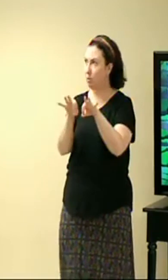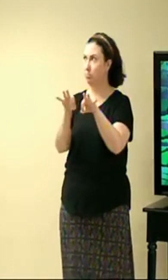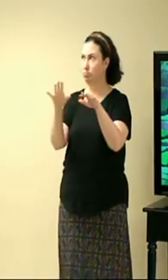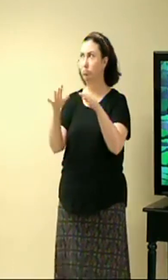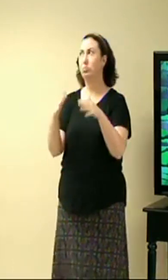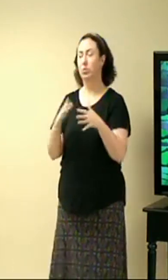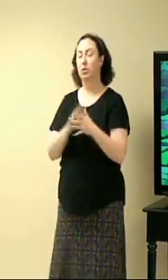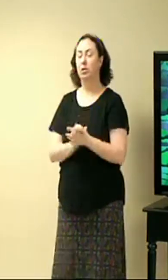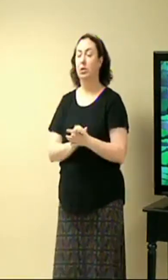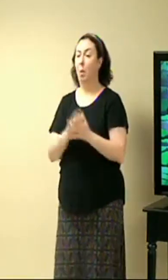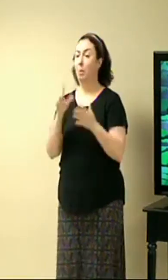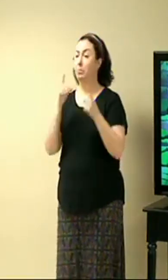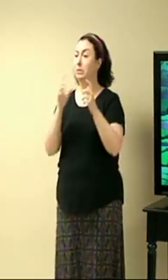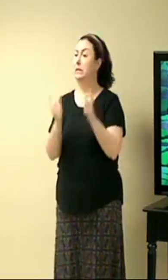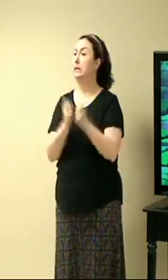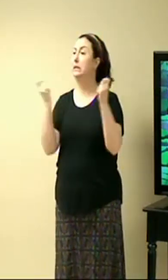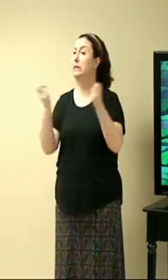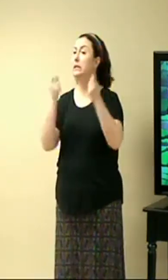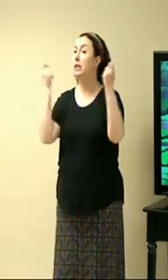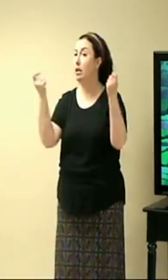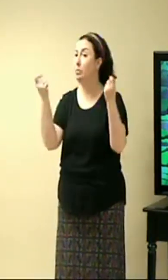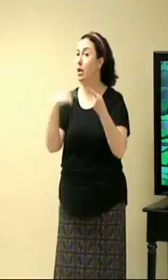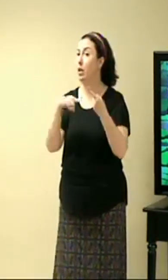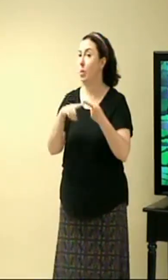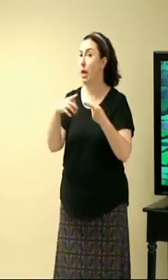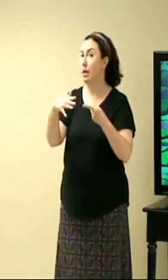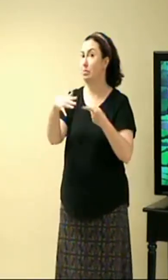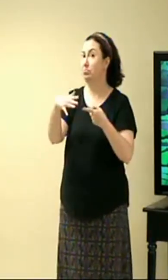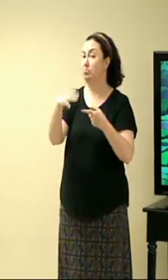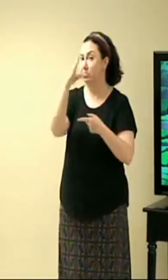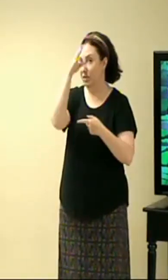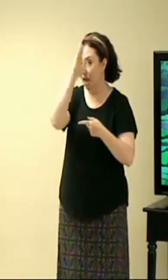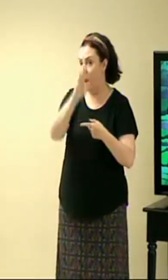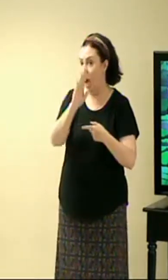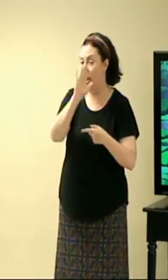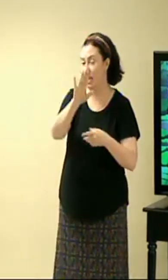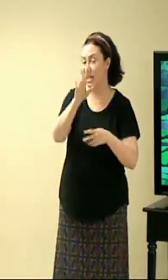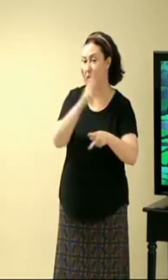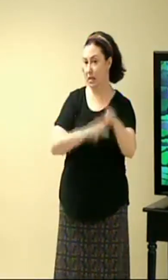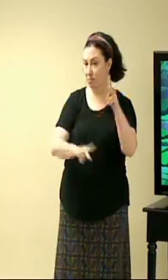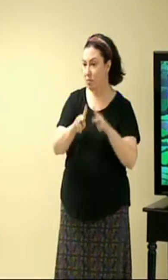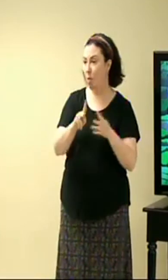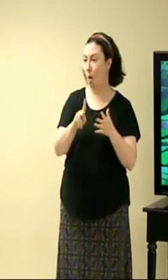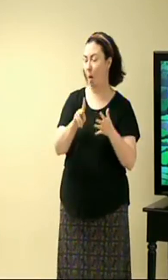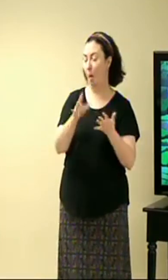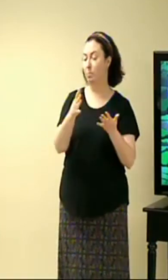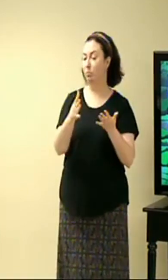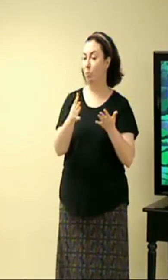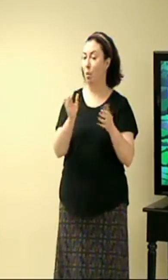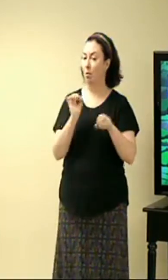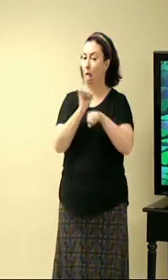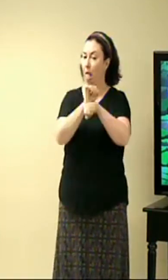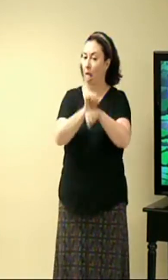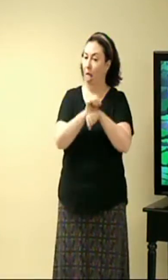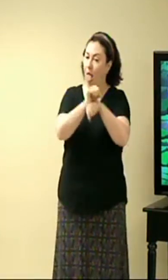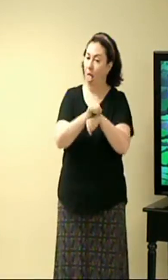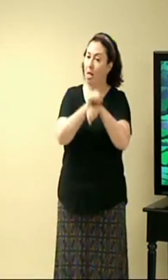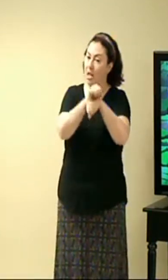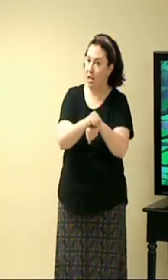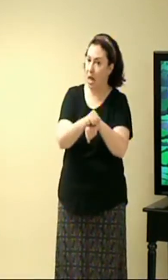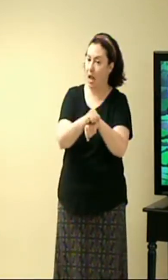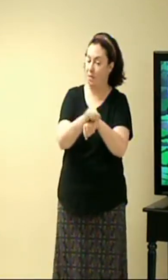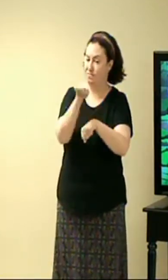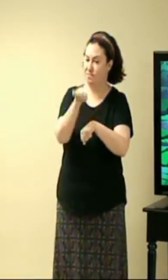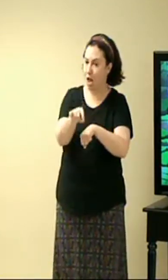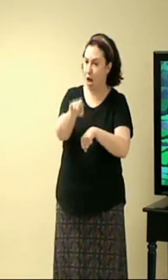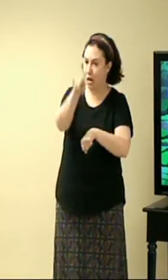that when God's people, Israel, there was a time for a period of 400 years where they were enslaved to the nation of Egypt.